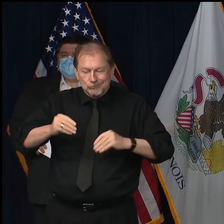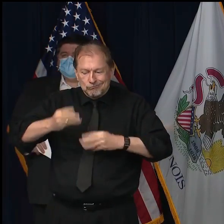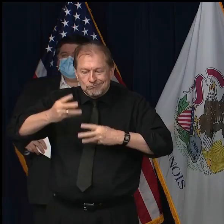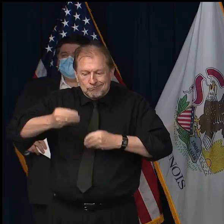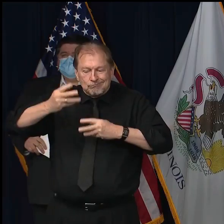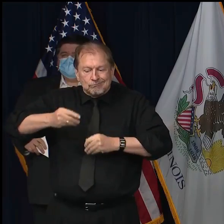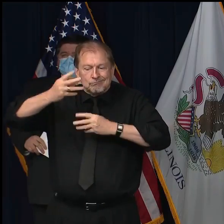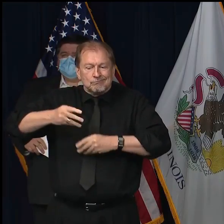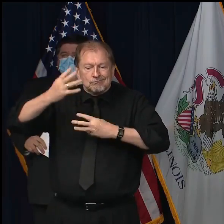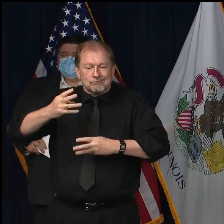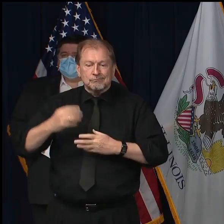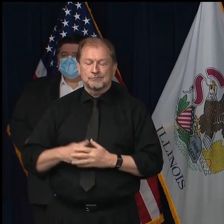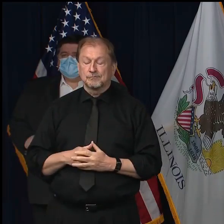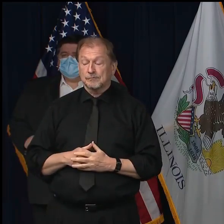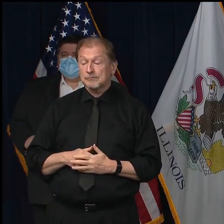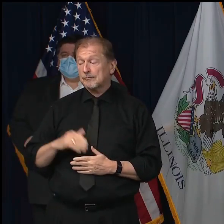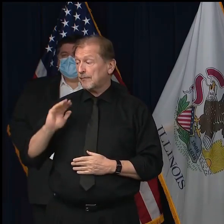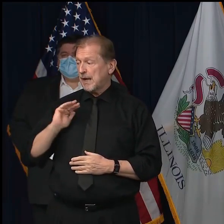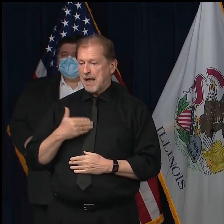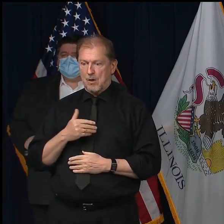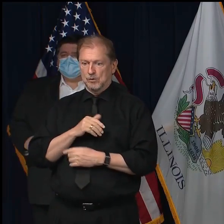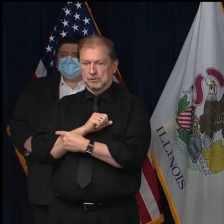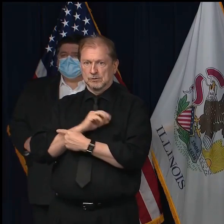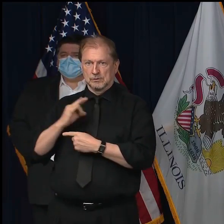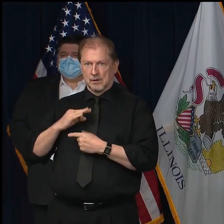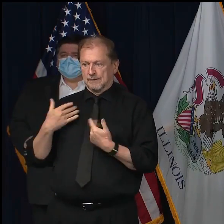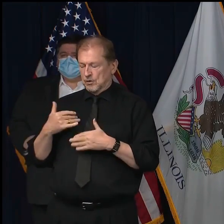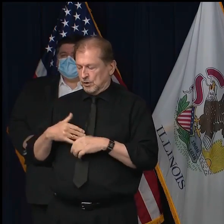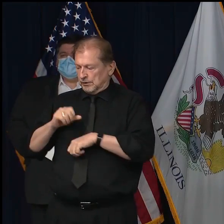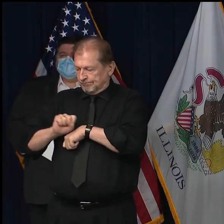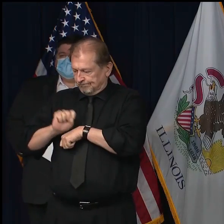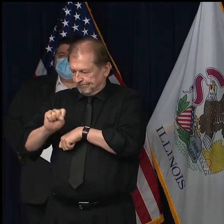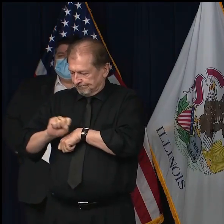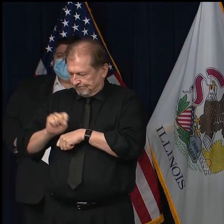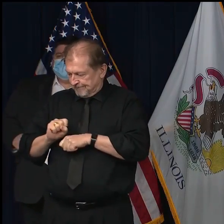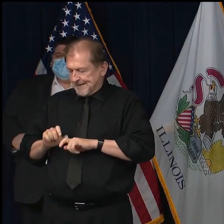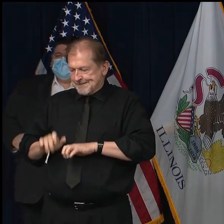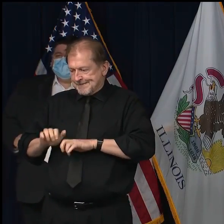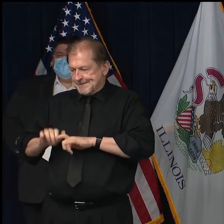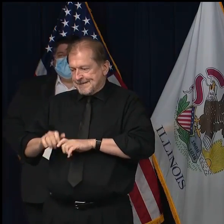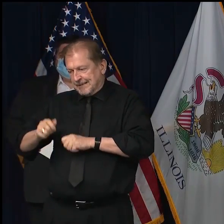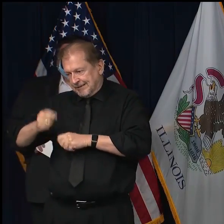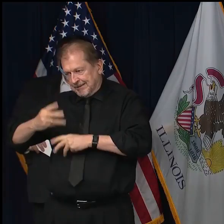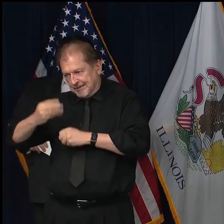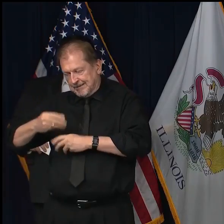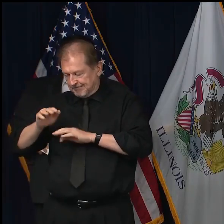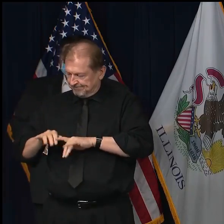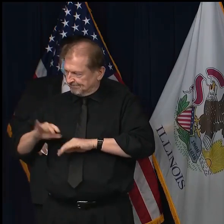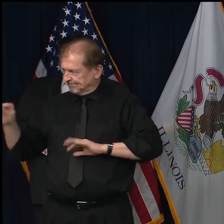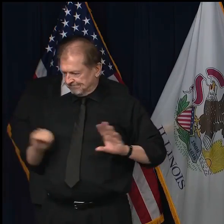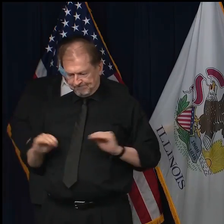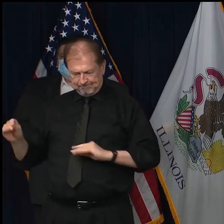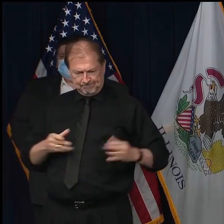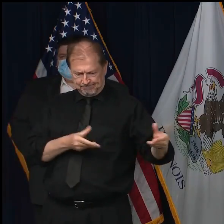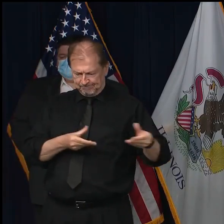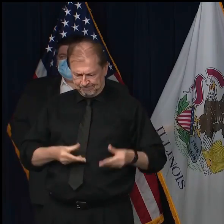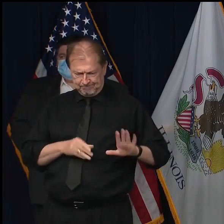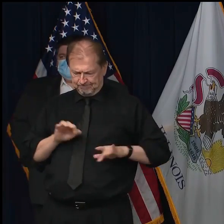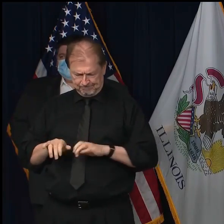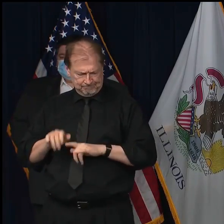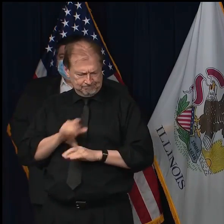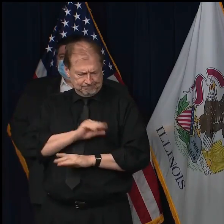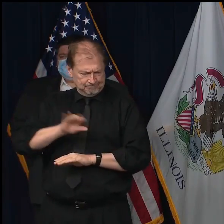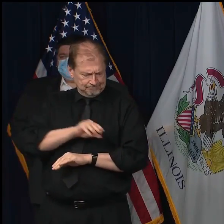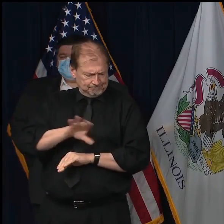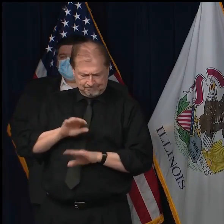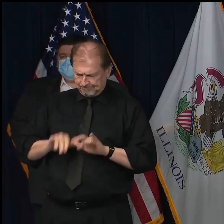diligence of all those staff and all the personnel who supply the state with this much needed data. And every single day we have staff and